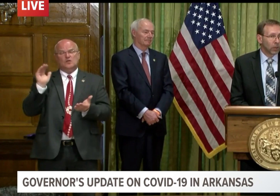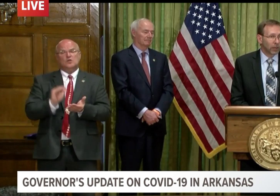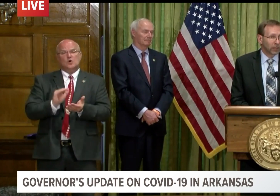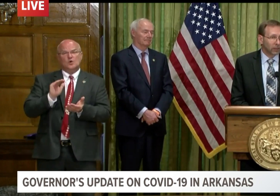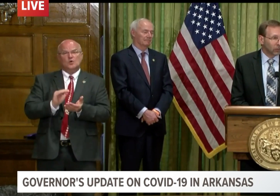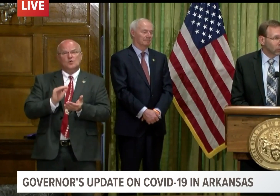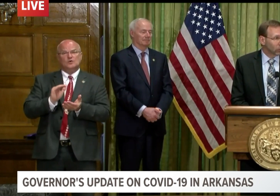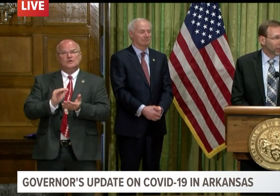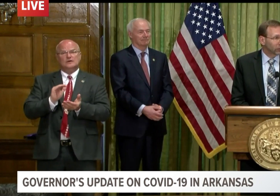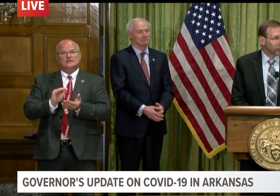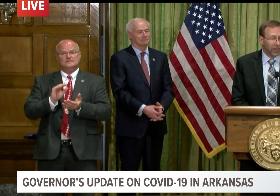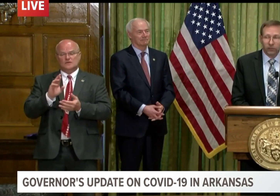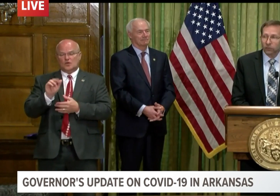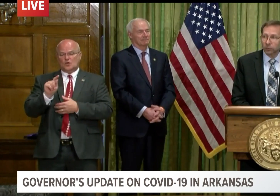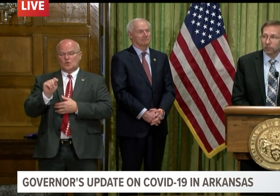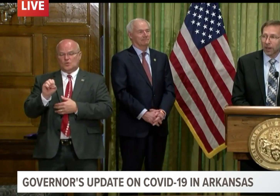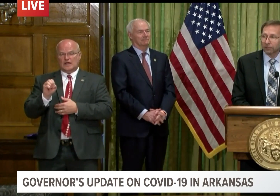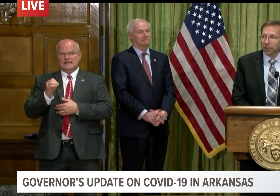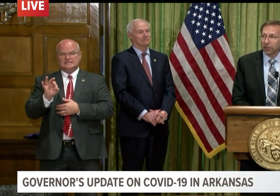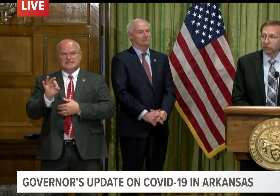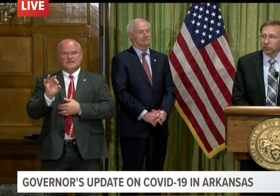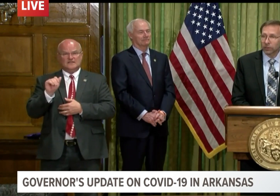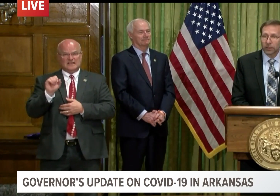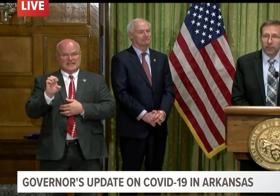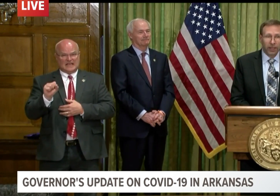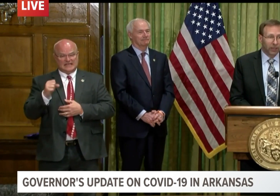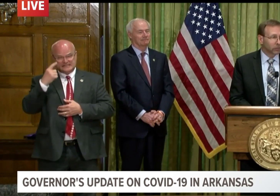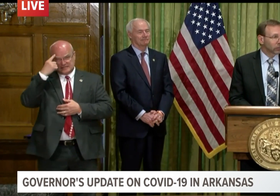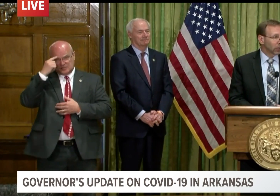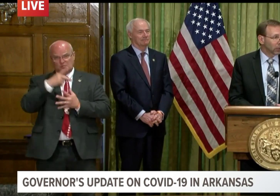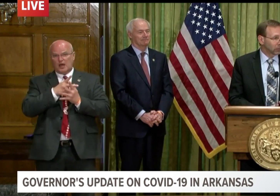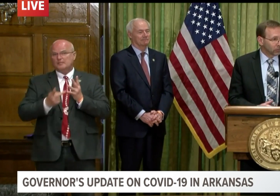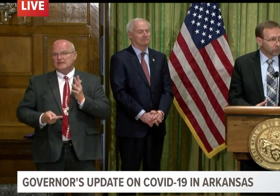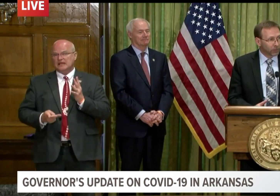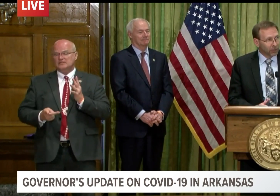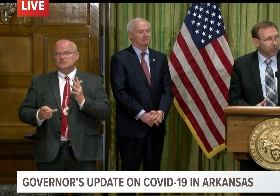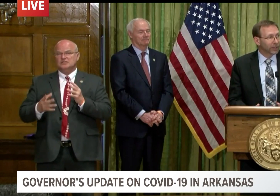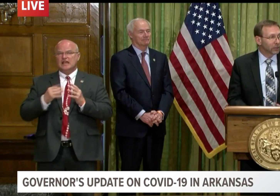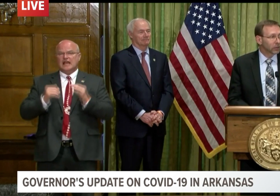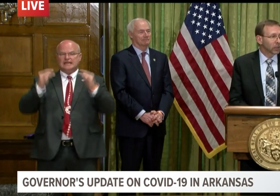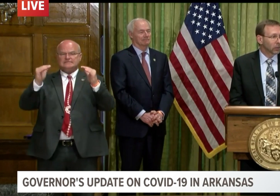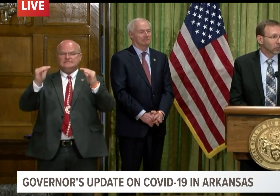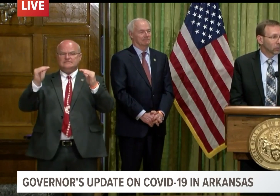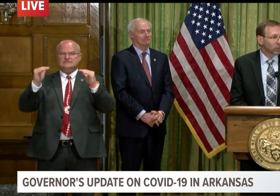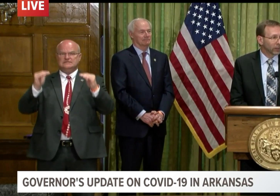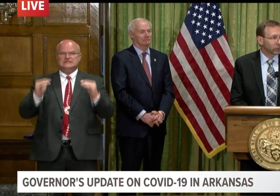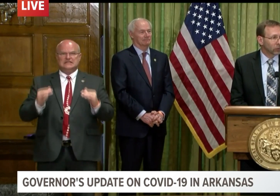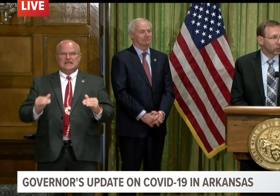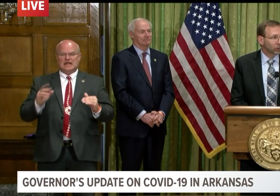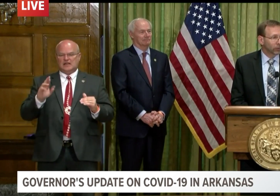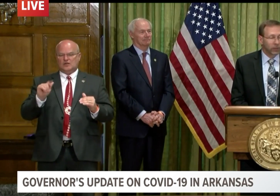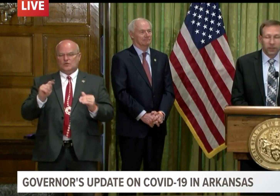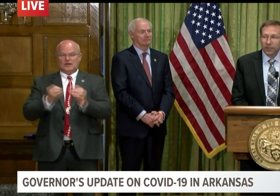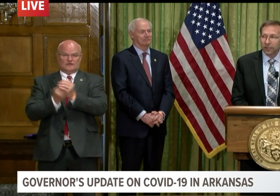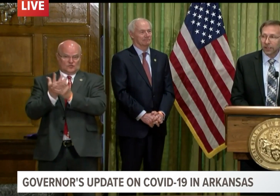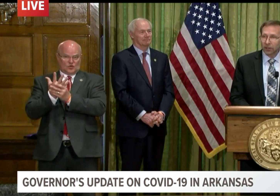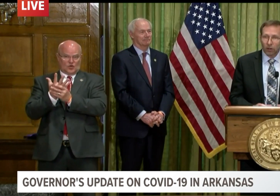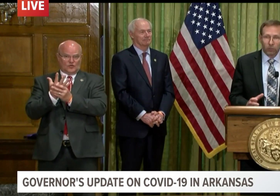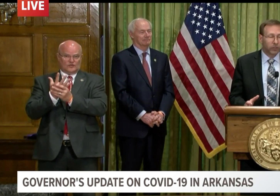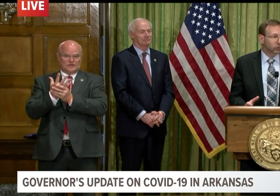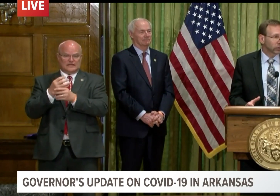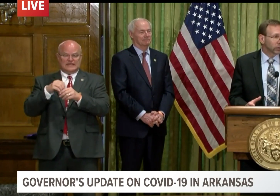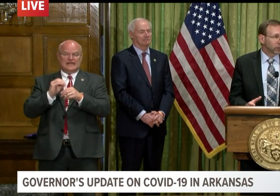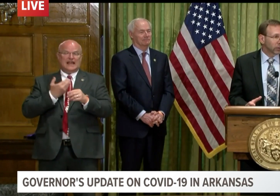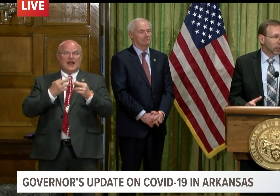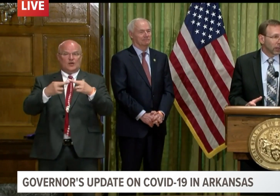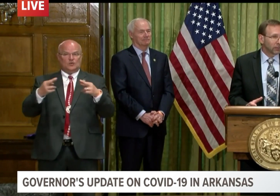lower rates of cases per population and declining rate of growth in